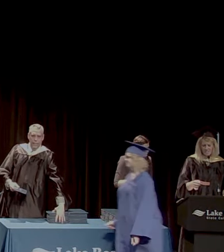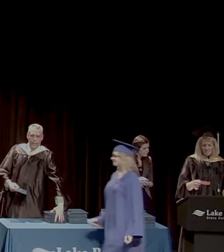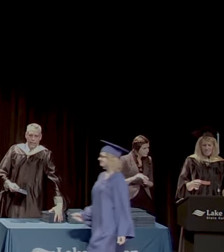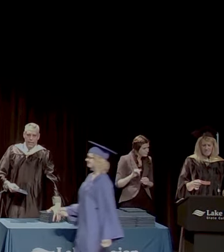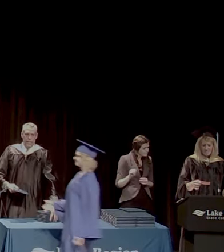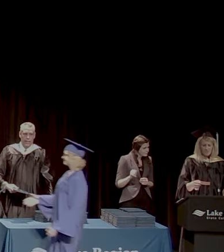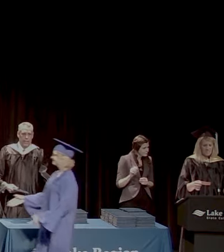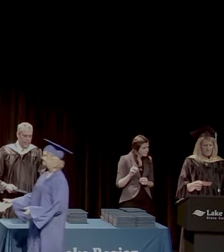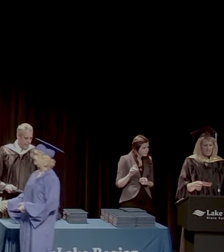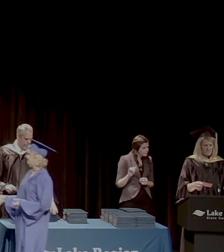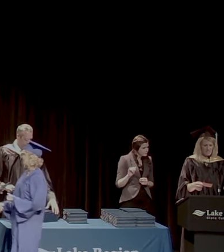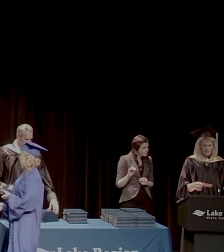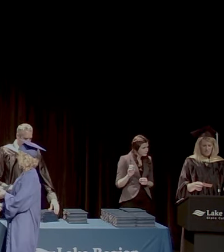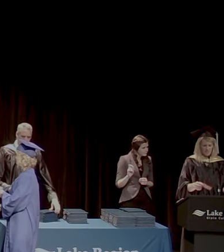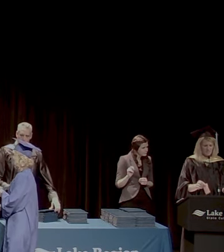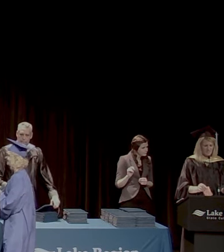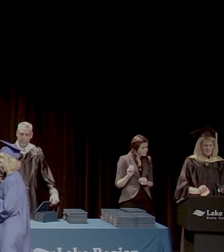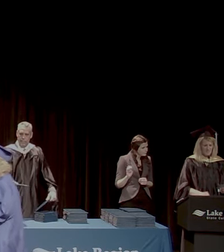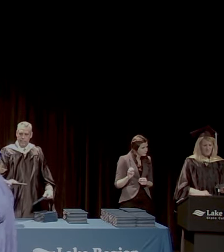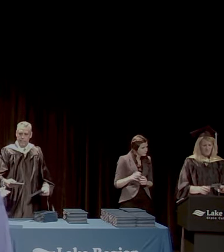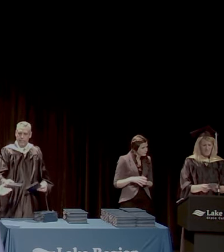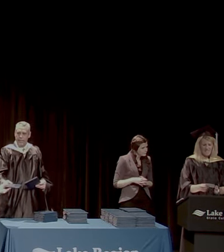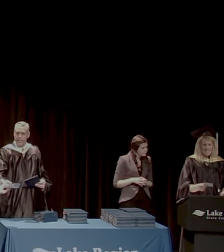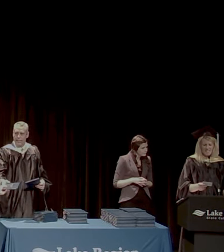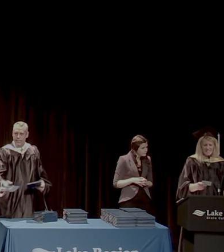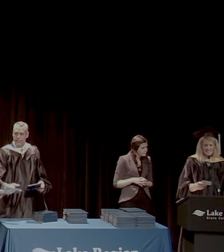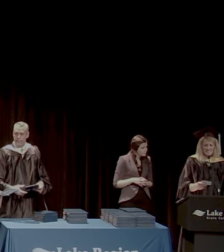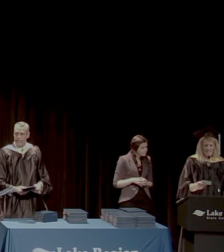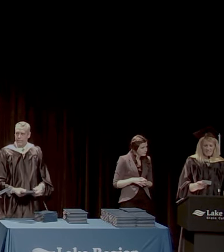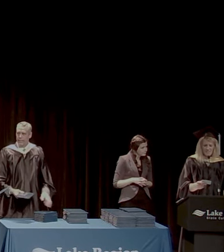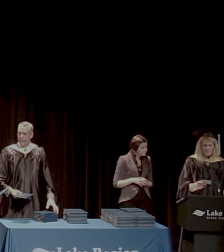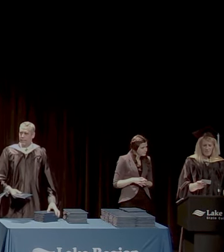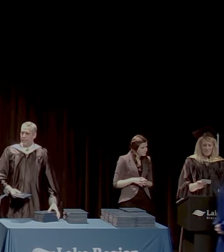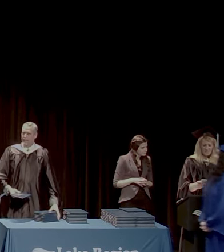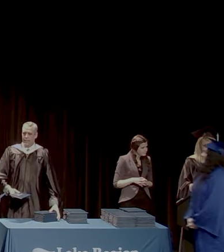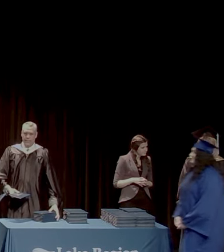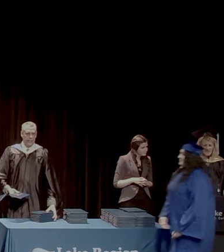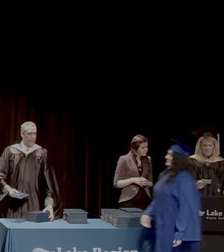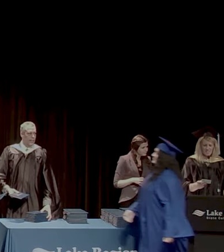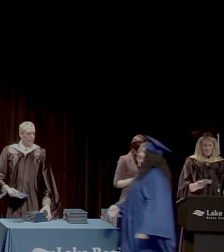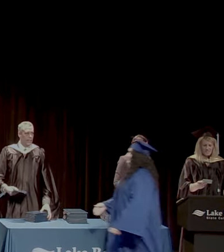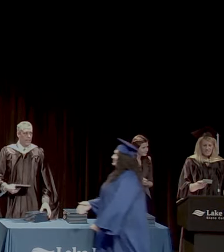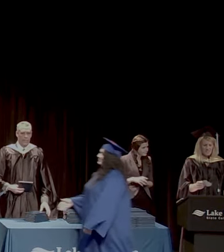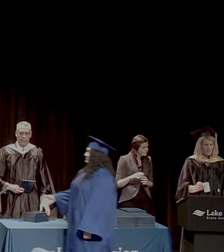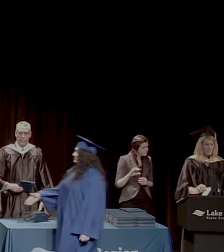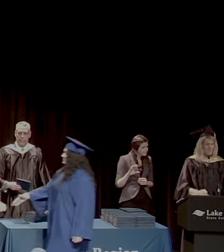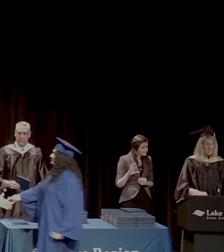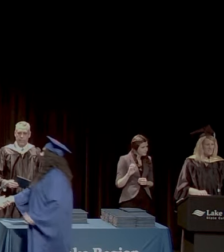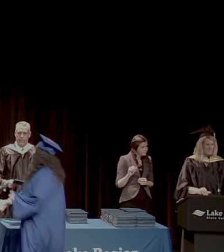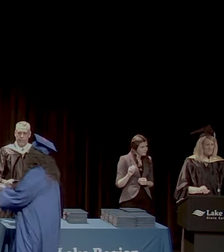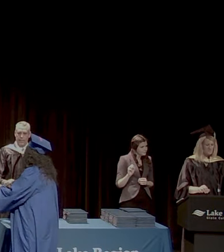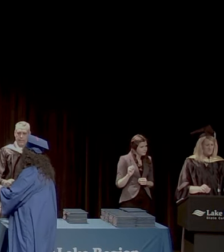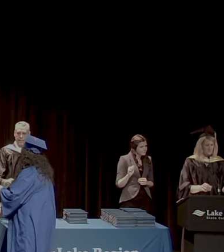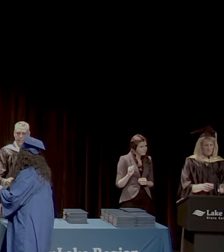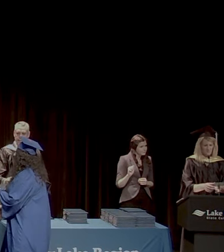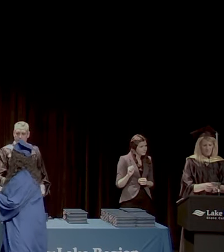Jaden Eggleston, Associate in Arts, Liberal Arts. Cassie Fayeweather, Associate in Arts, Liberal